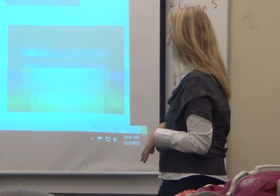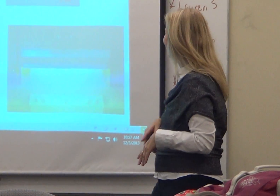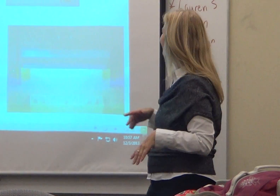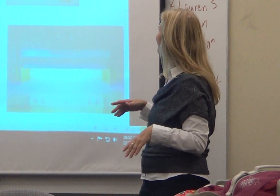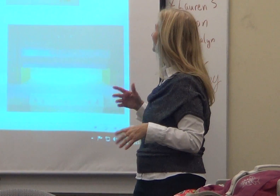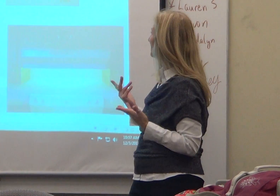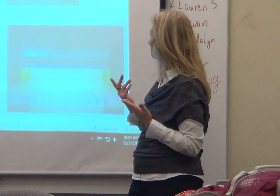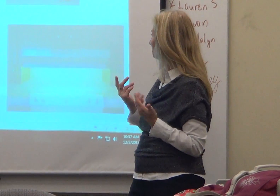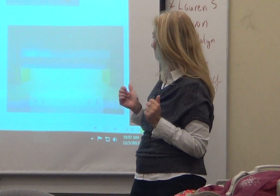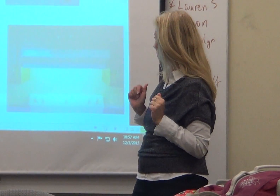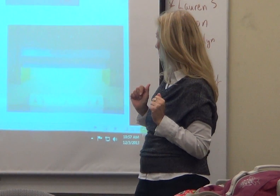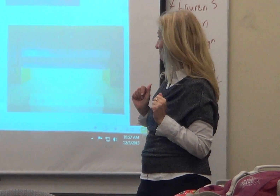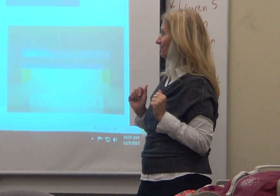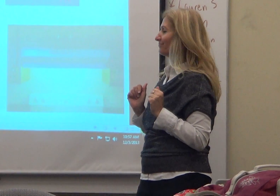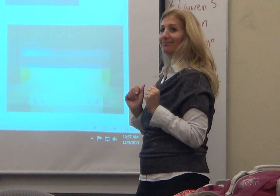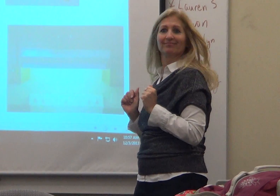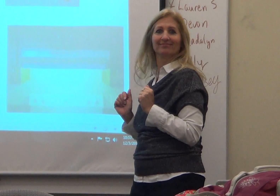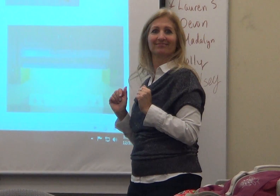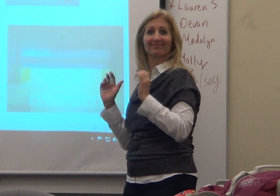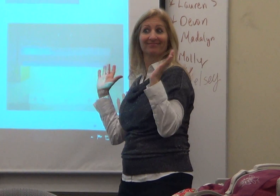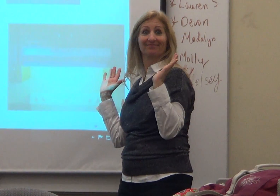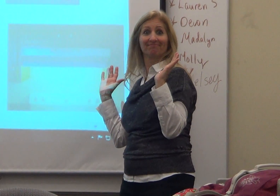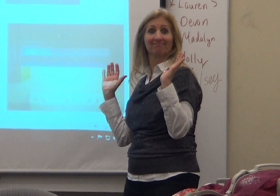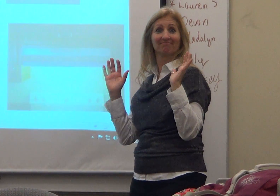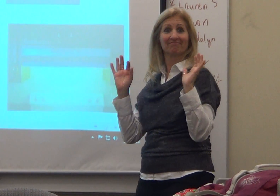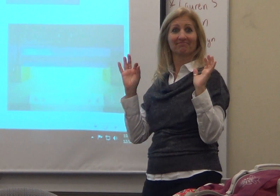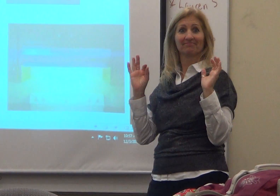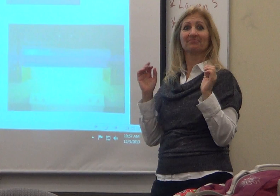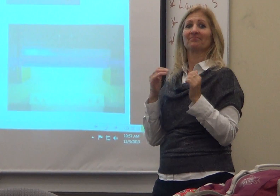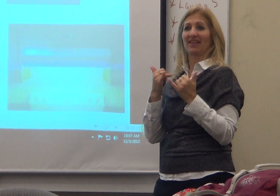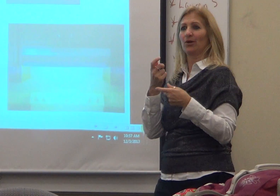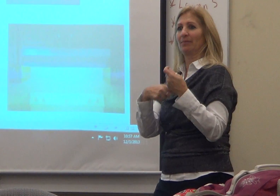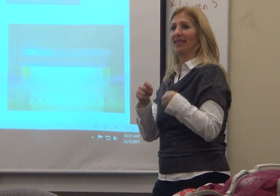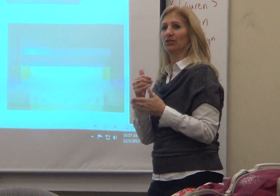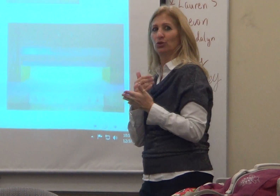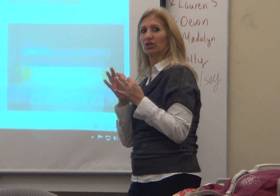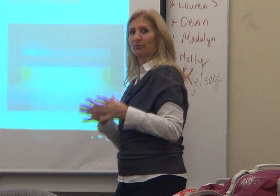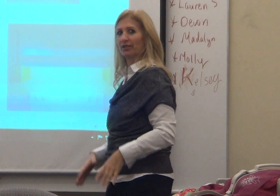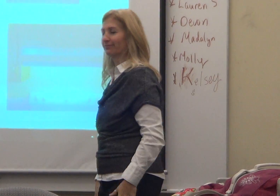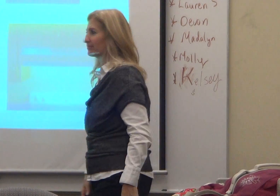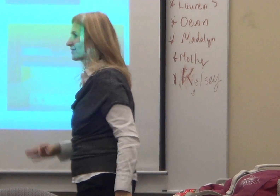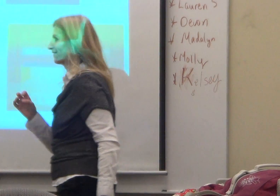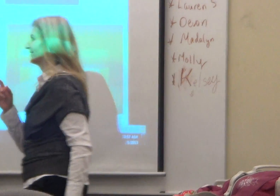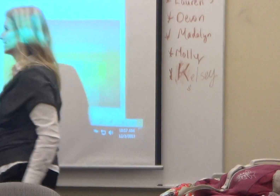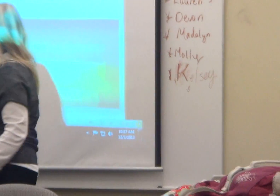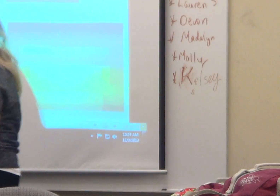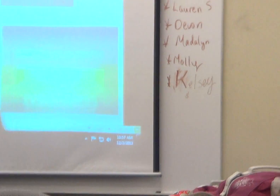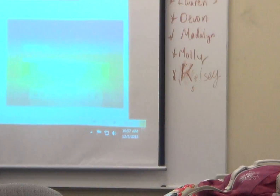The hearing people didn't realize all that was needed, and they were really surprised when they had to go back and redo that. Are we going to switch?